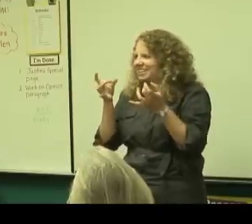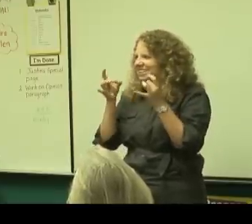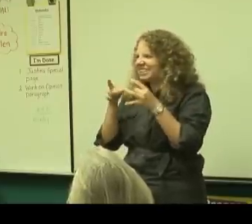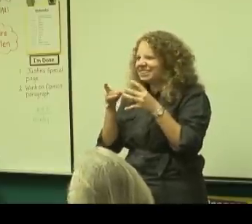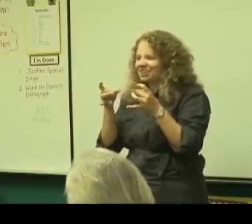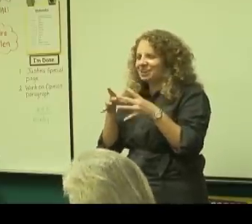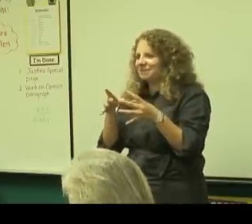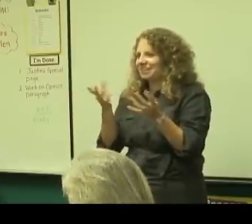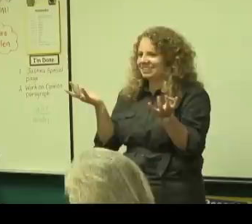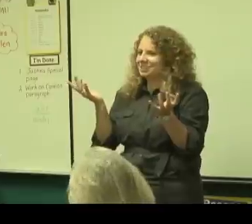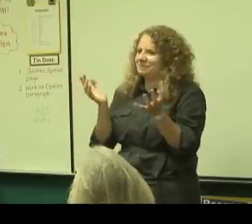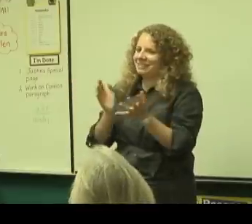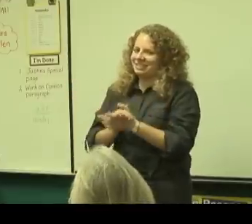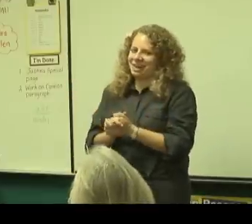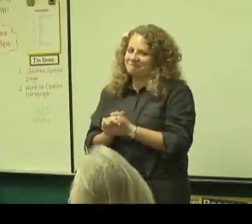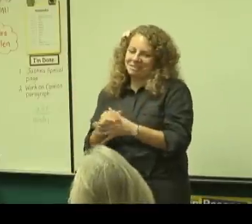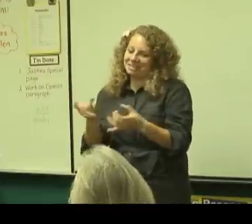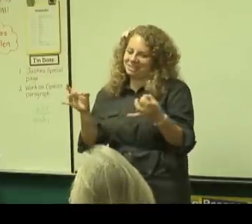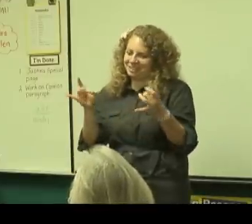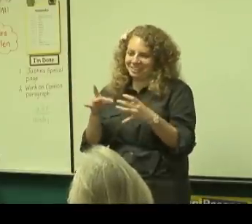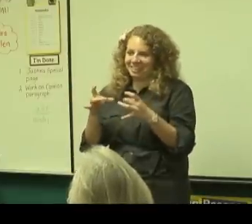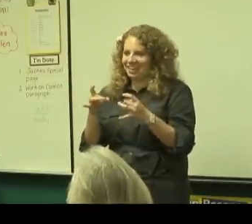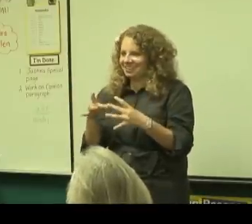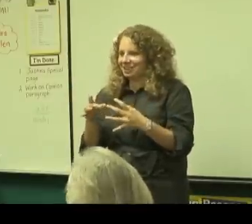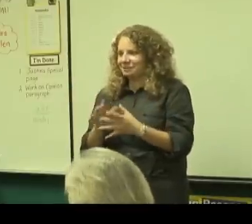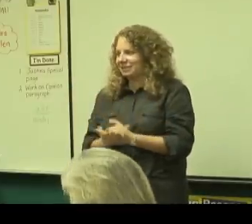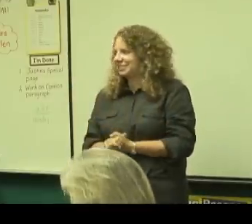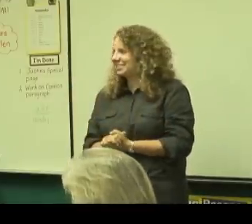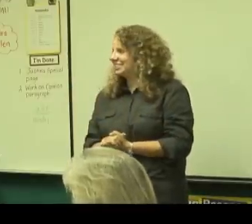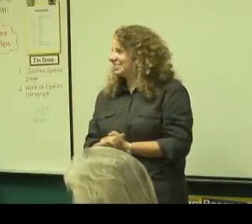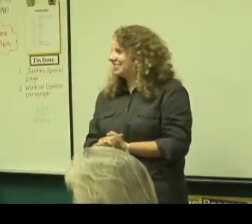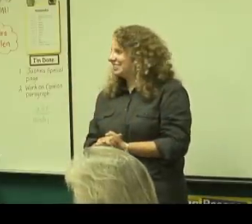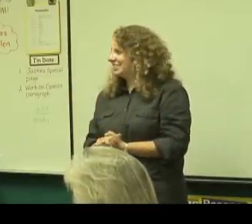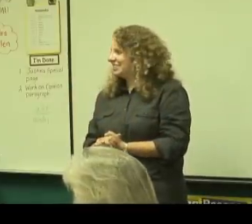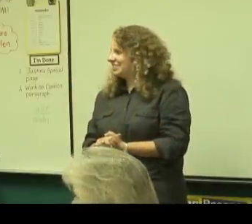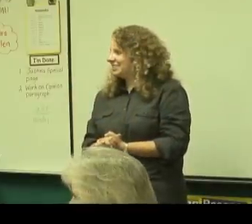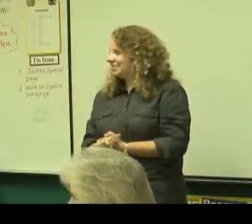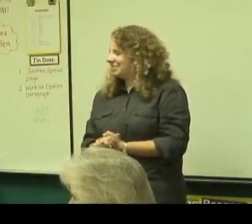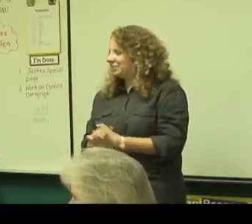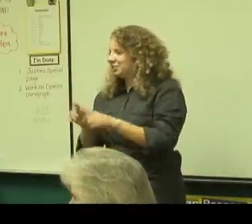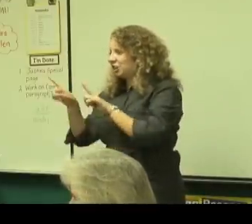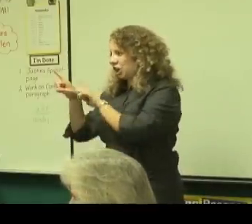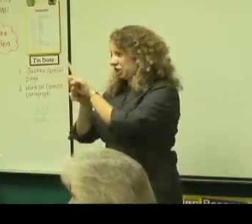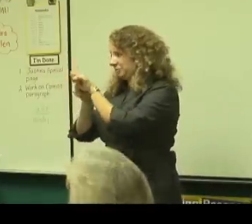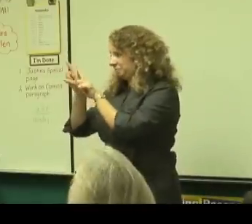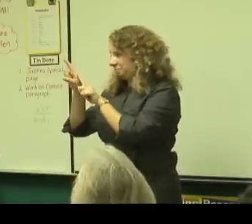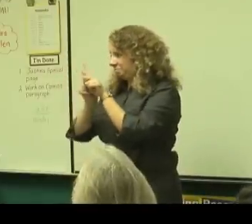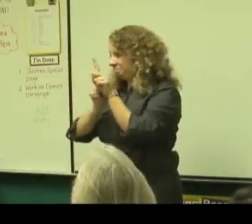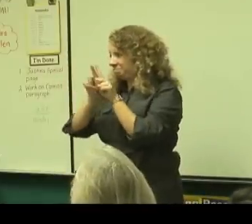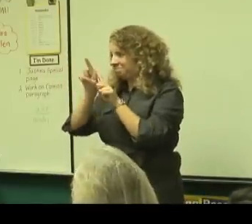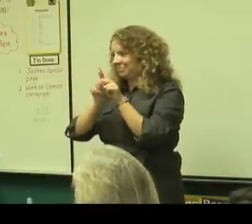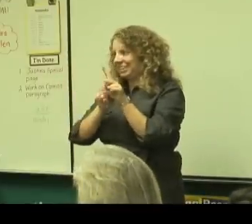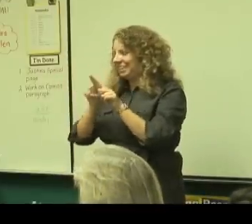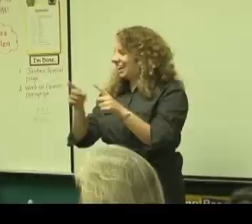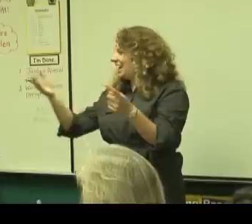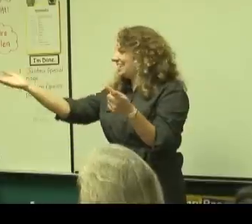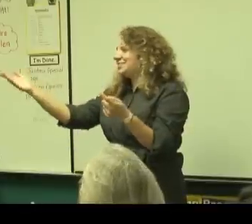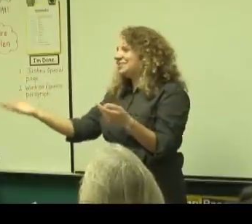is this Starbucks? And nobody can tell me. It's just the sign Starbucks. What's star? Star. Oh, never mind. Yeah, you would